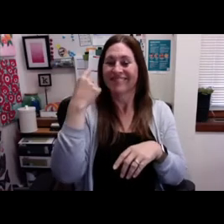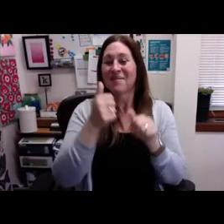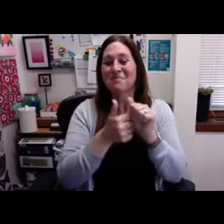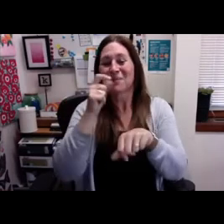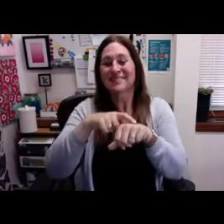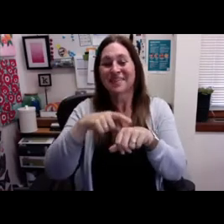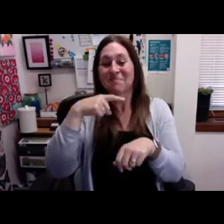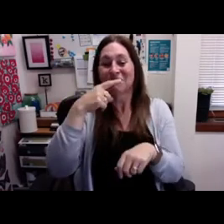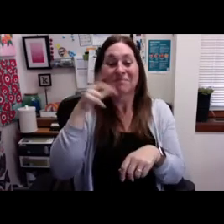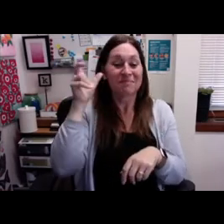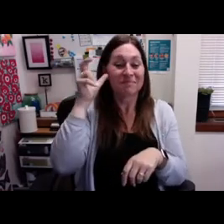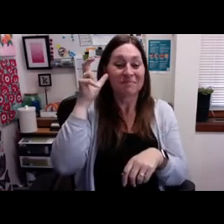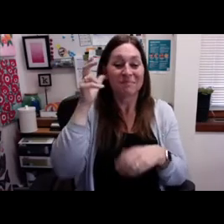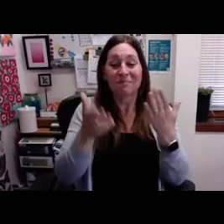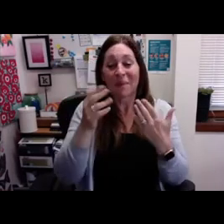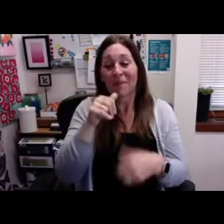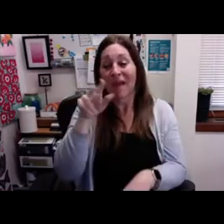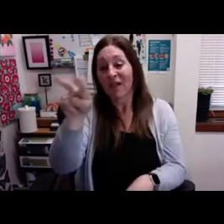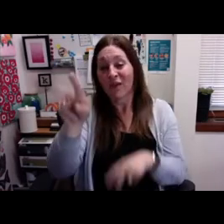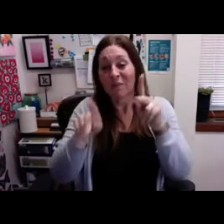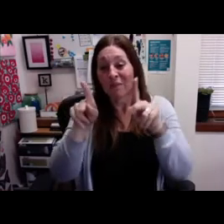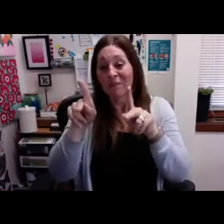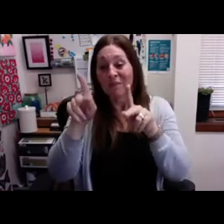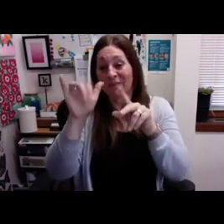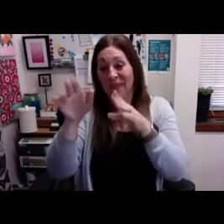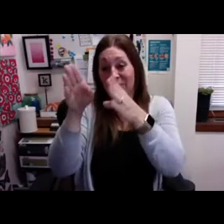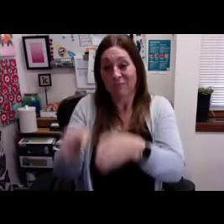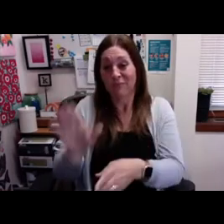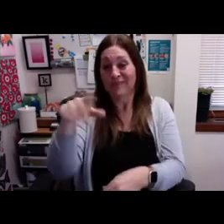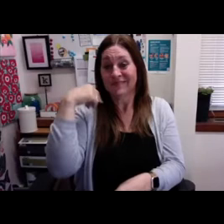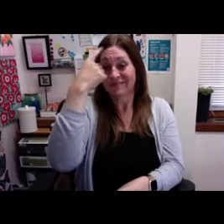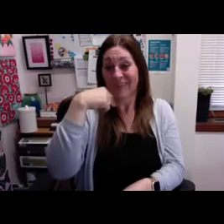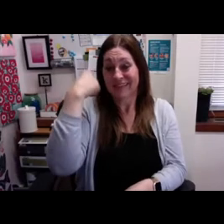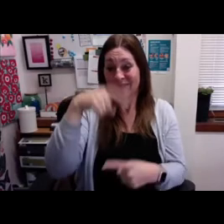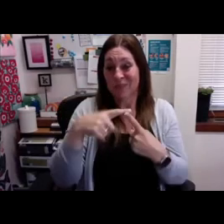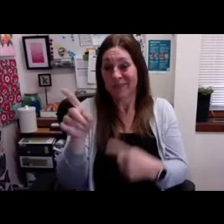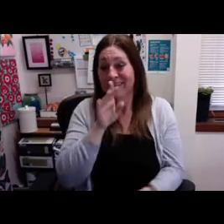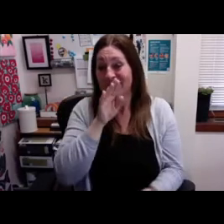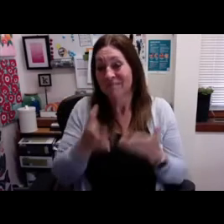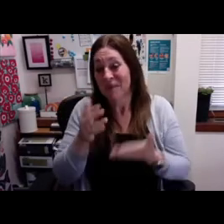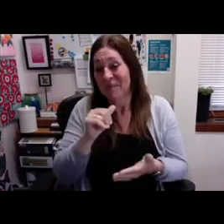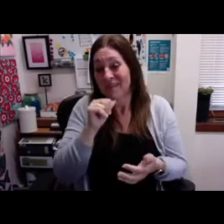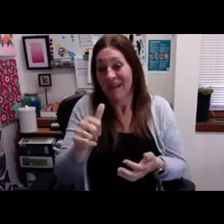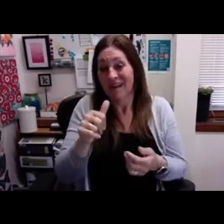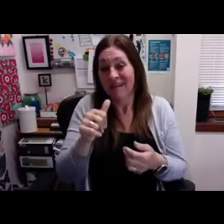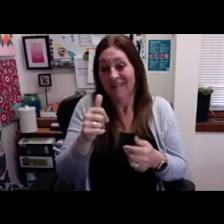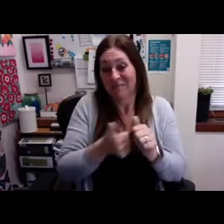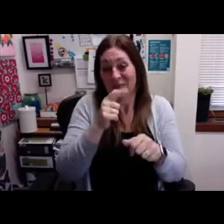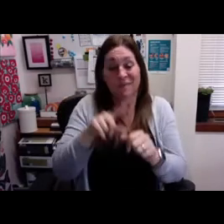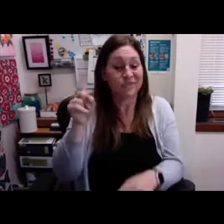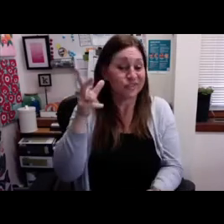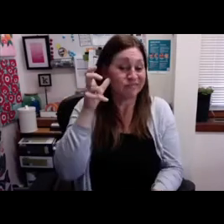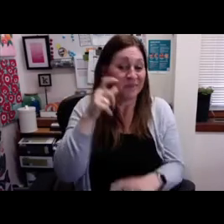And what you see on the face, most of the time for hearing people, they may not be looking at the person's face when they're